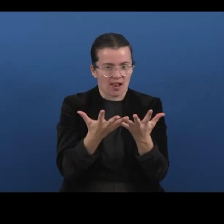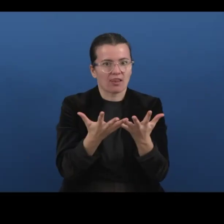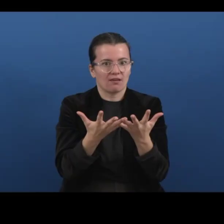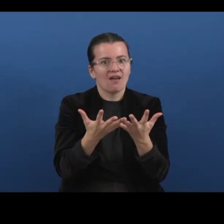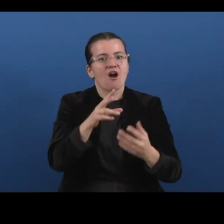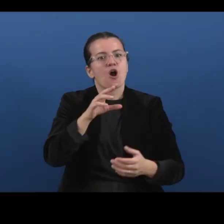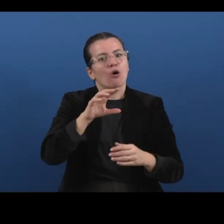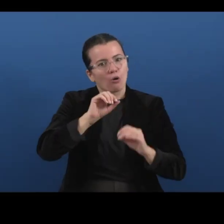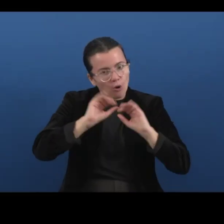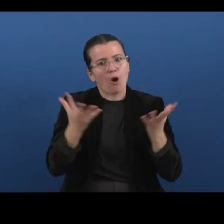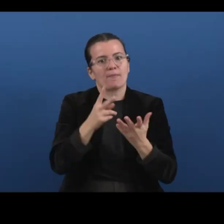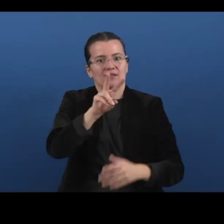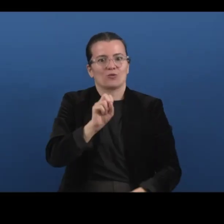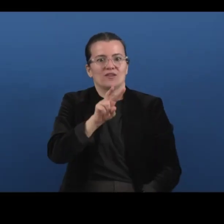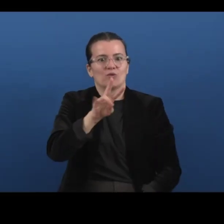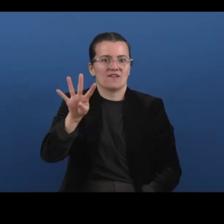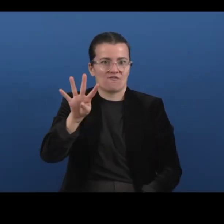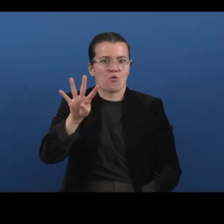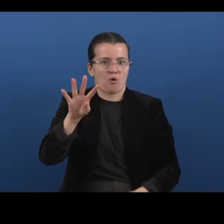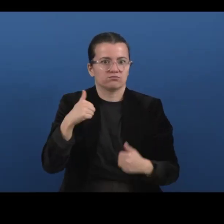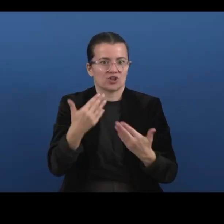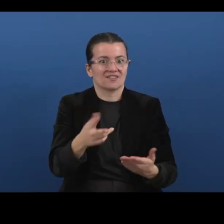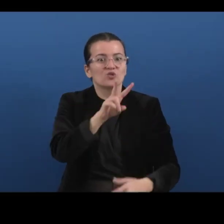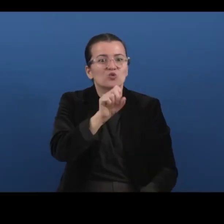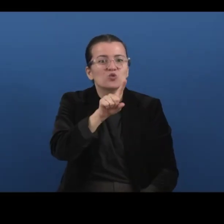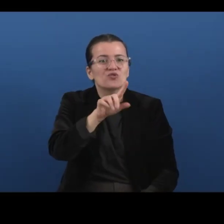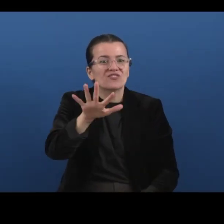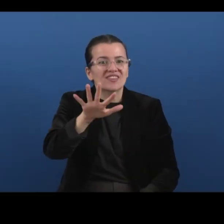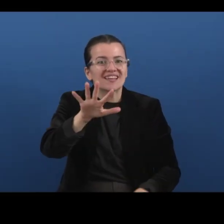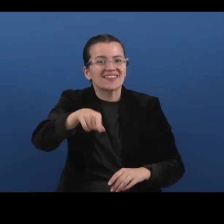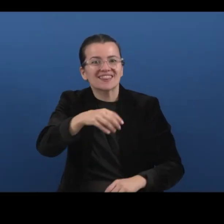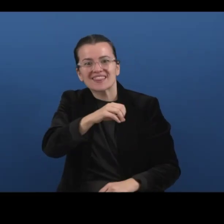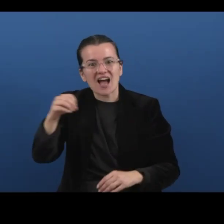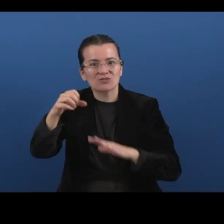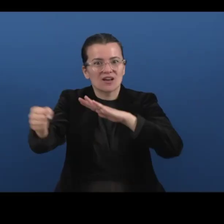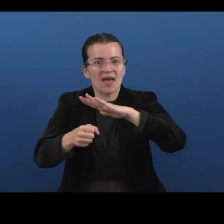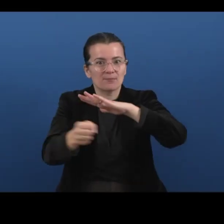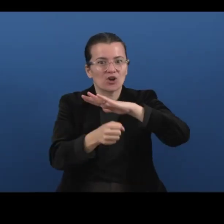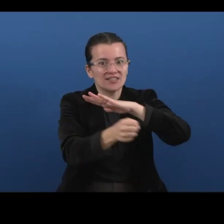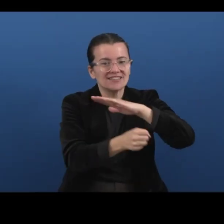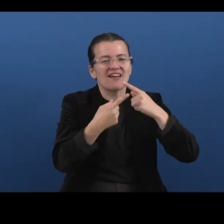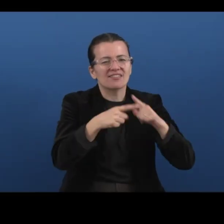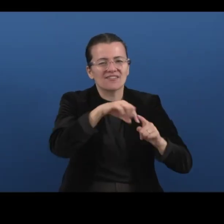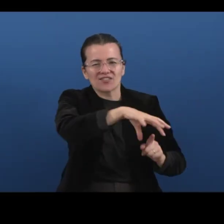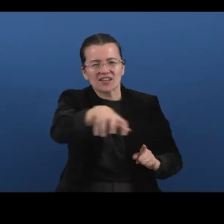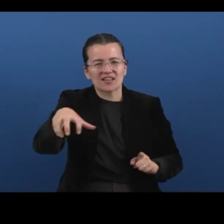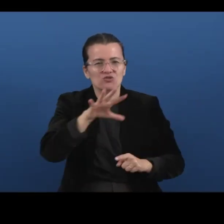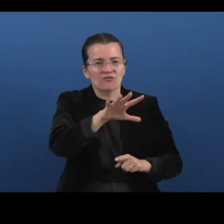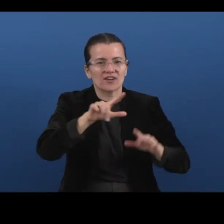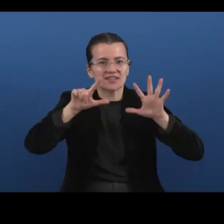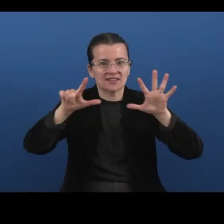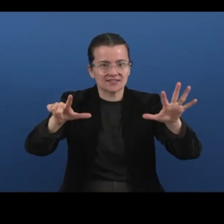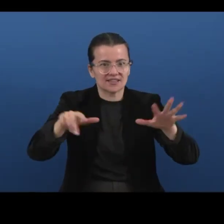disclosed that they are providing unpaid care. However, we know that many, many more are caring and don't necessarily recognise that